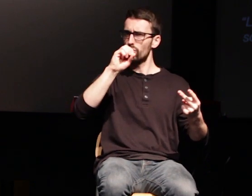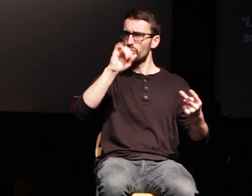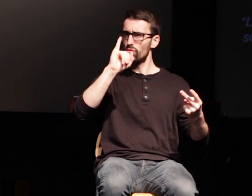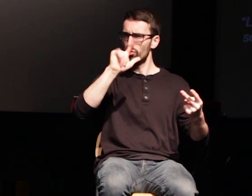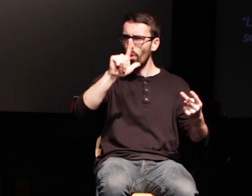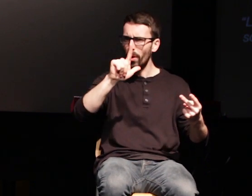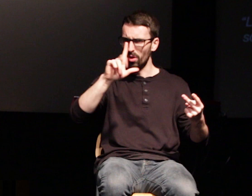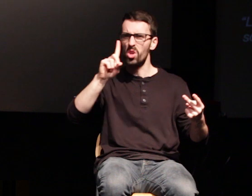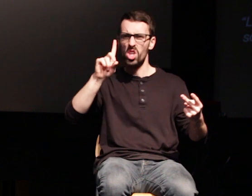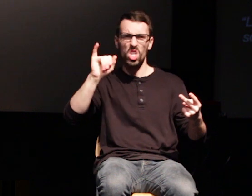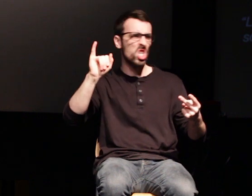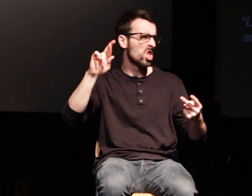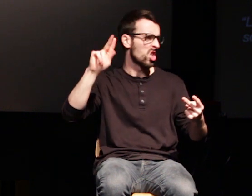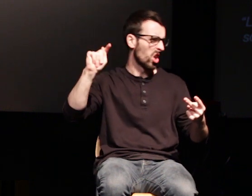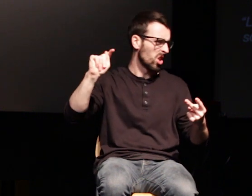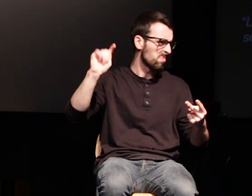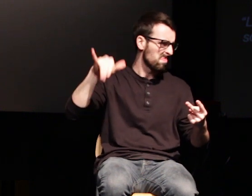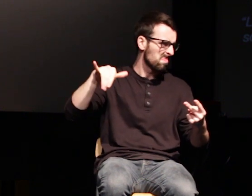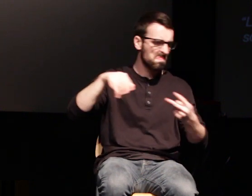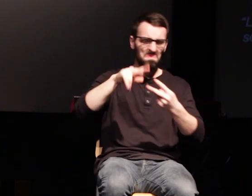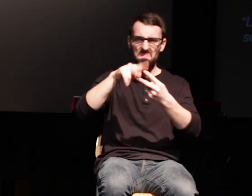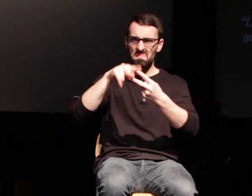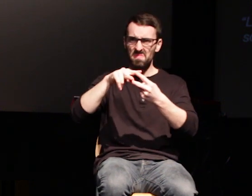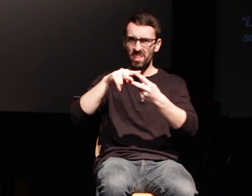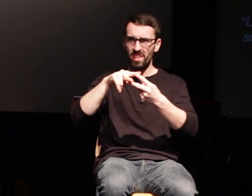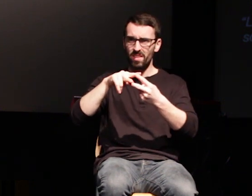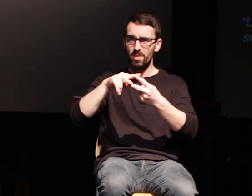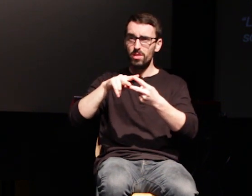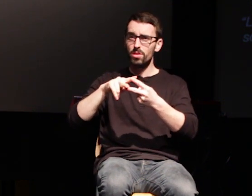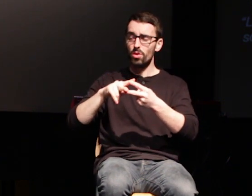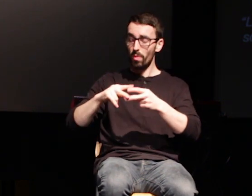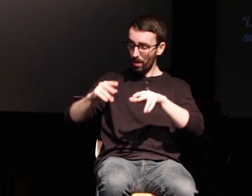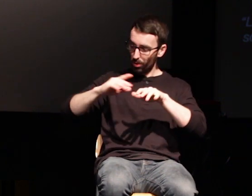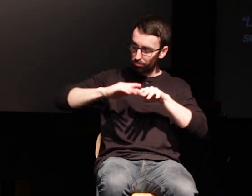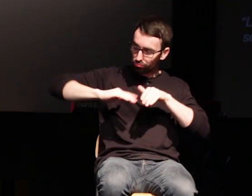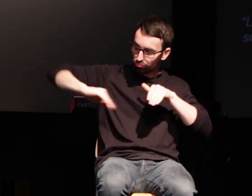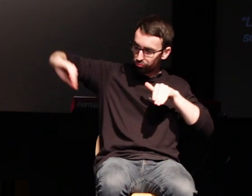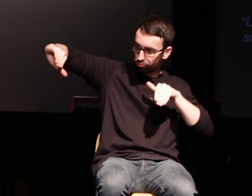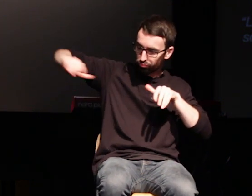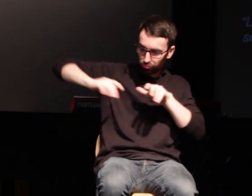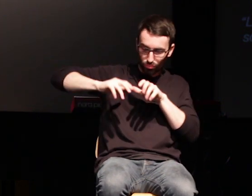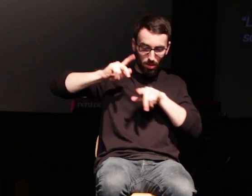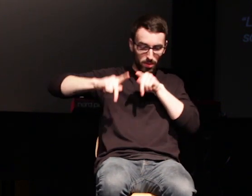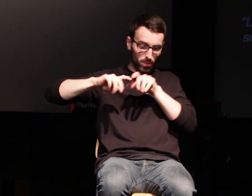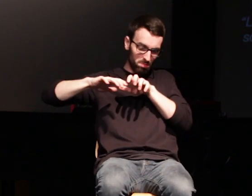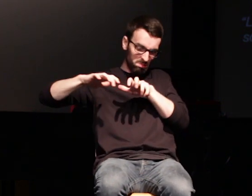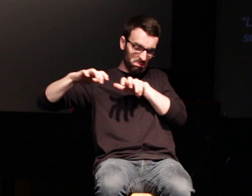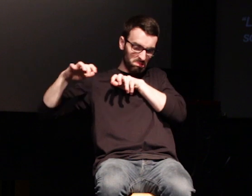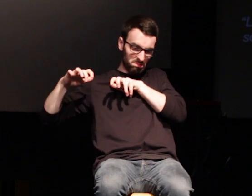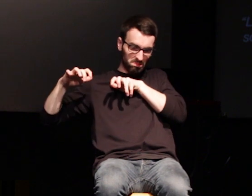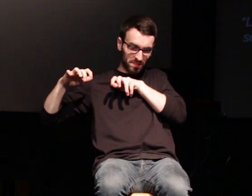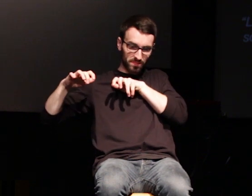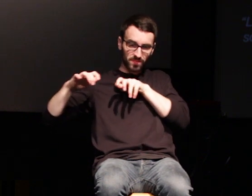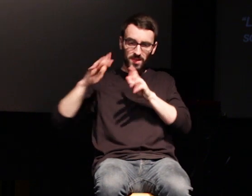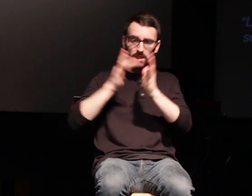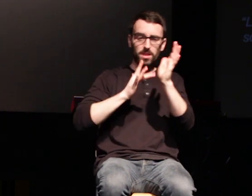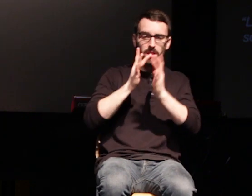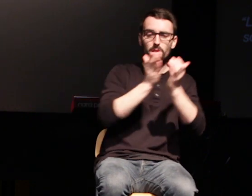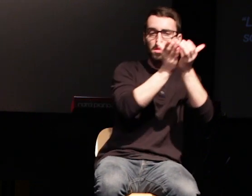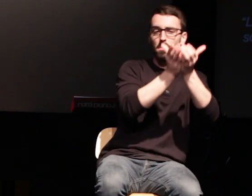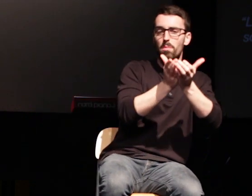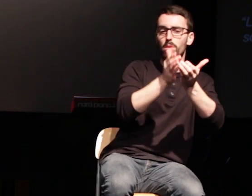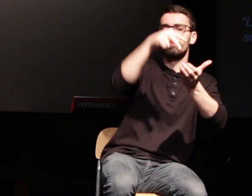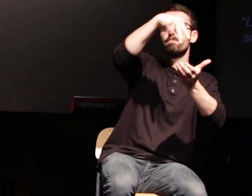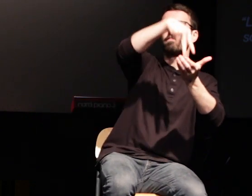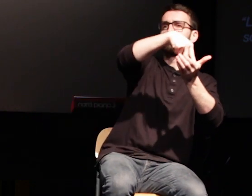the dirt at the water's edge. And Jesus, he taught them many things by parables. And in his